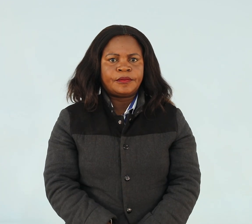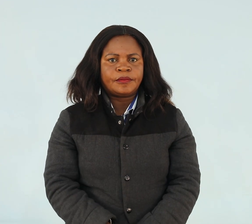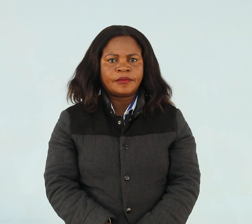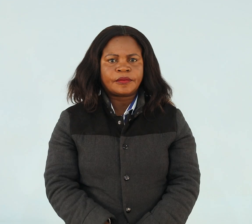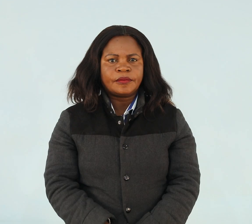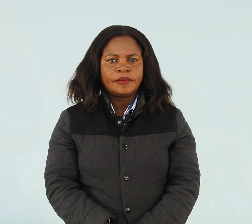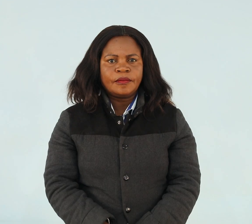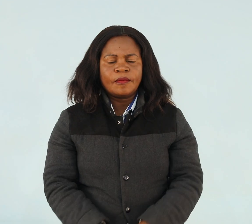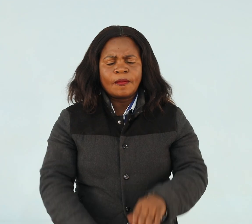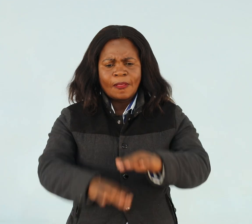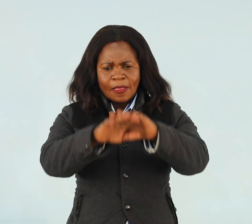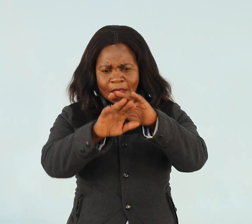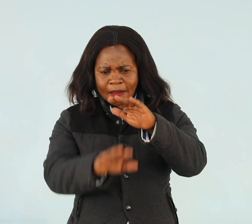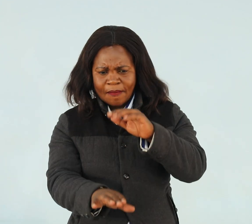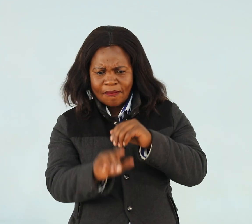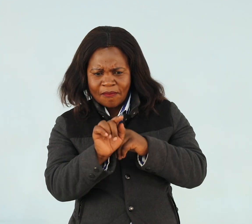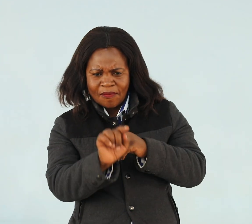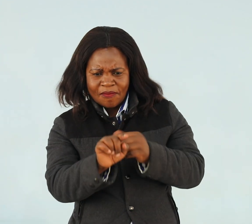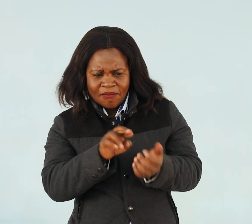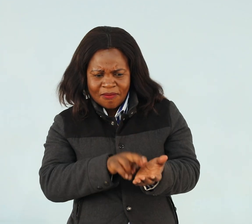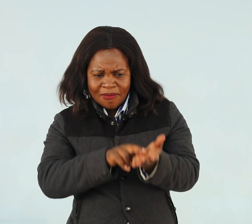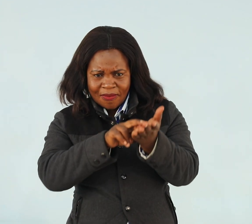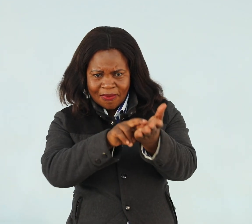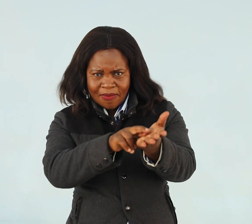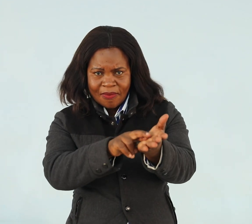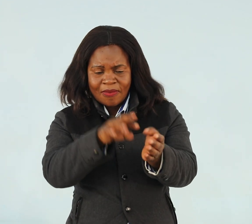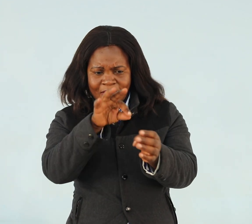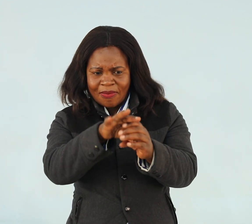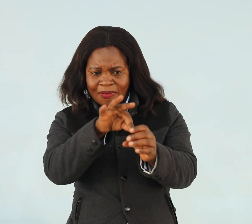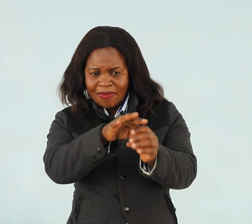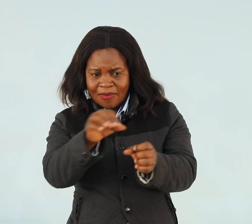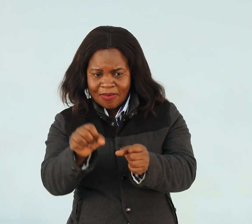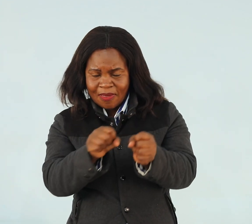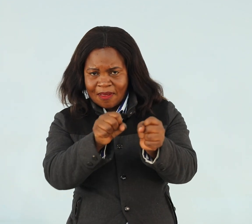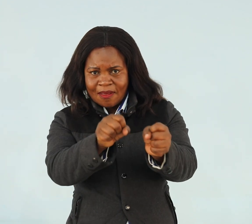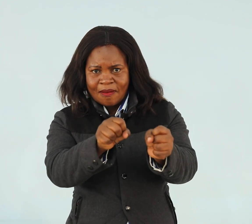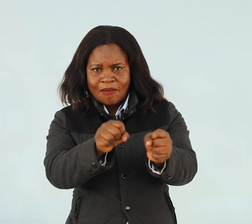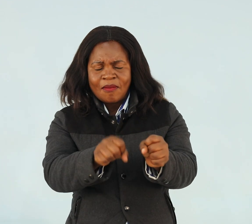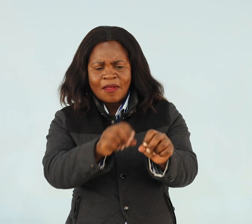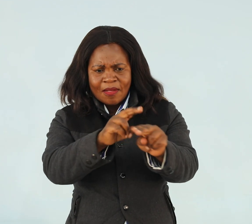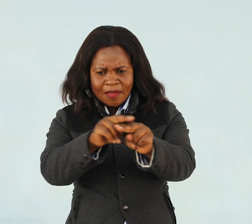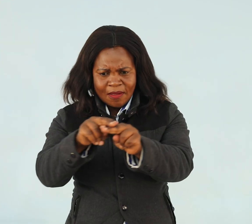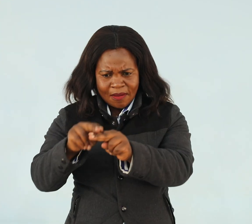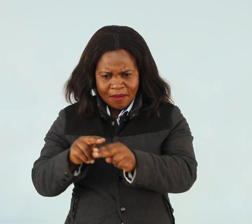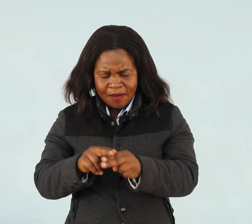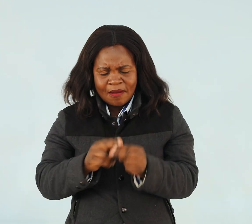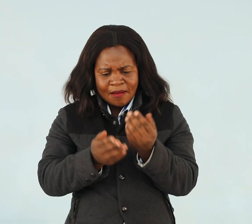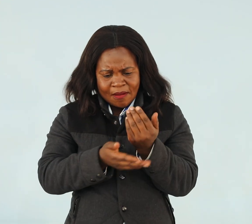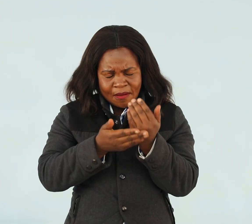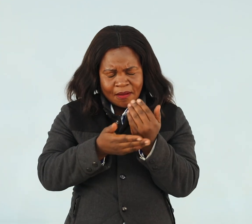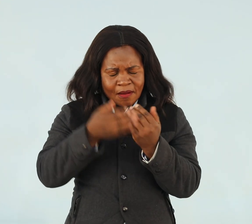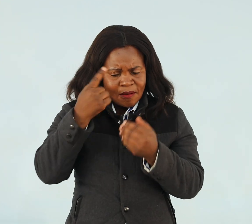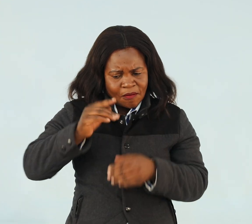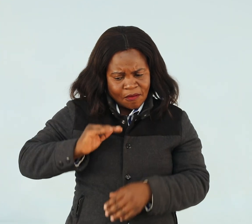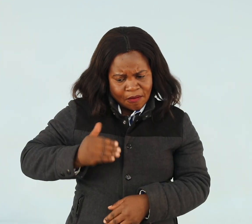Under the proportional representation electoral system, the seats reserved for women, youths, and persons